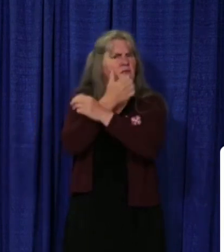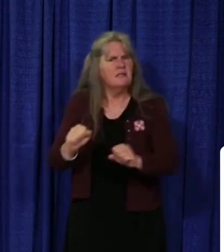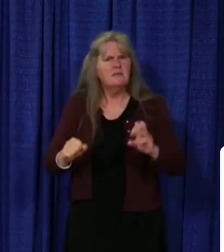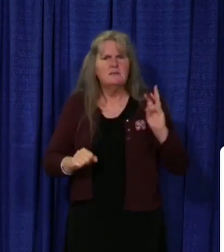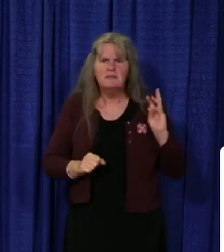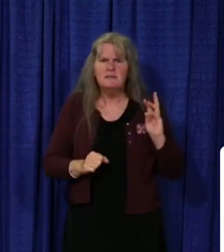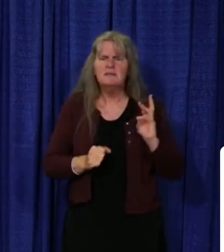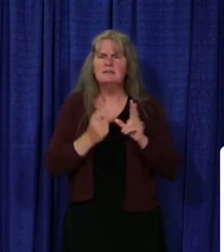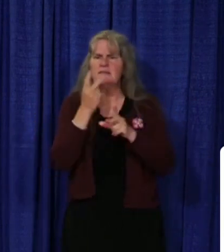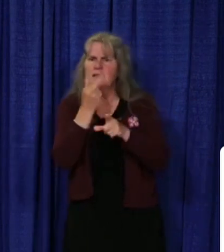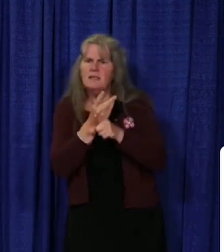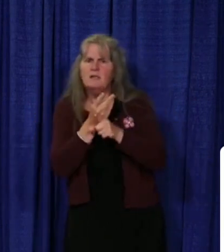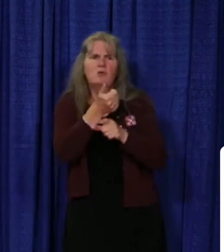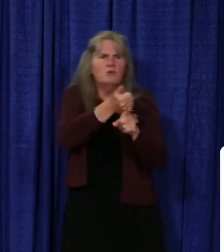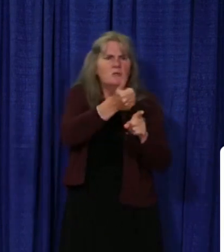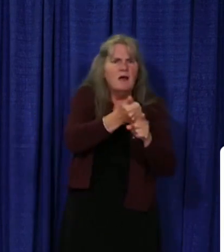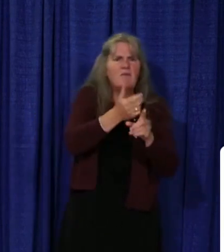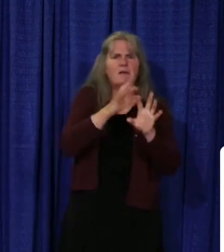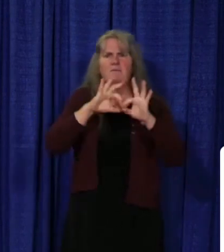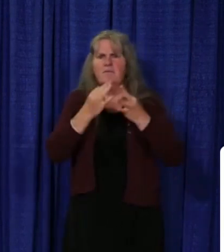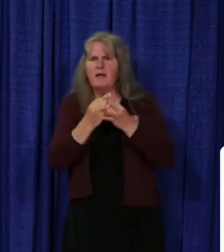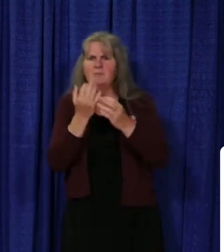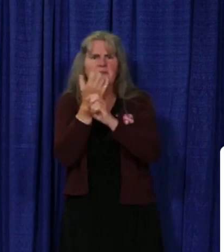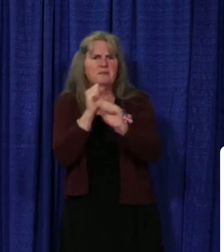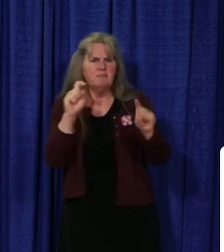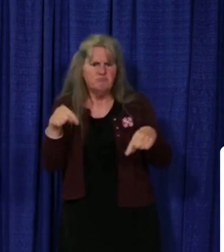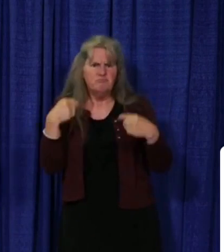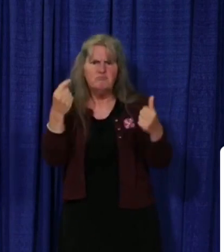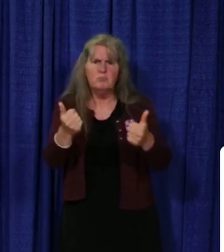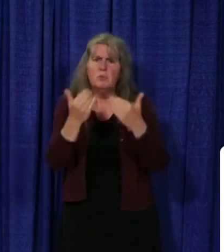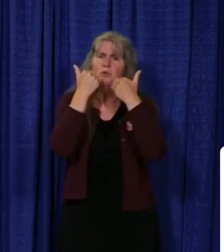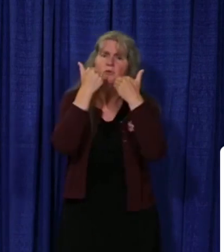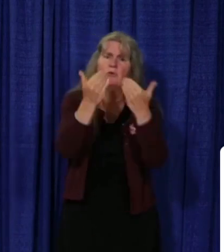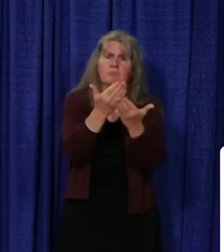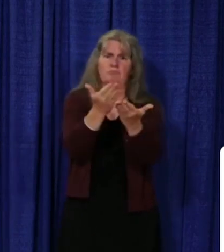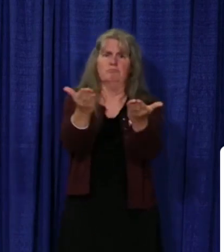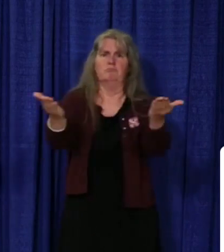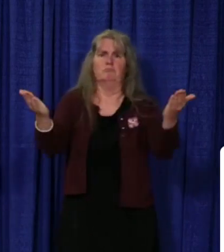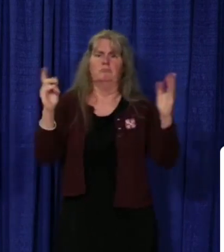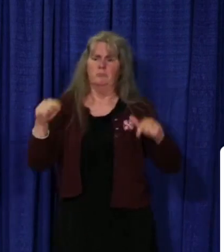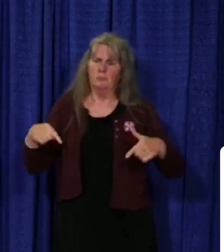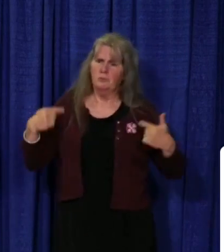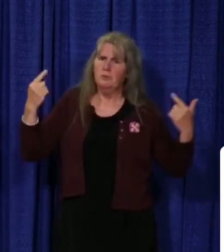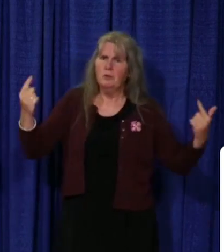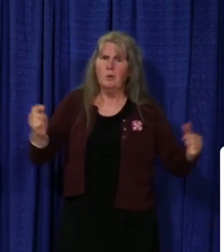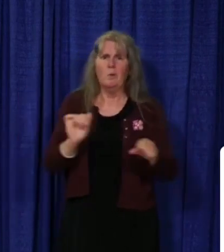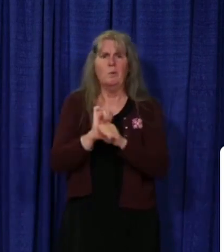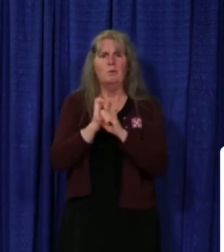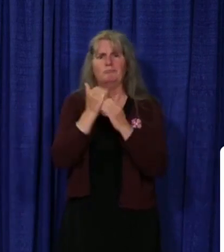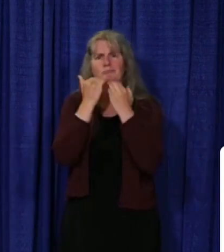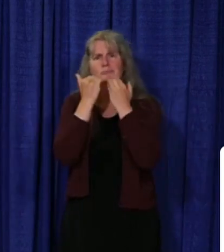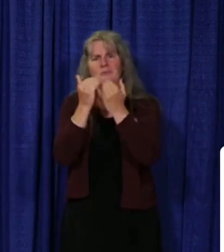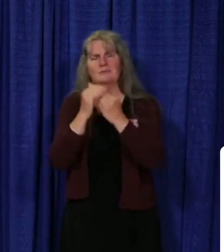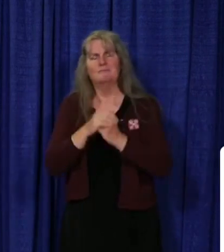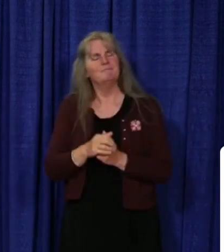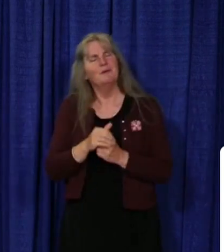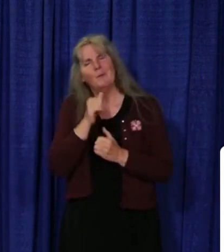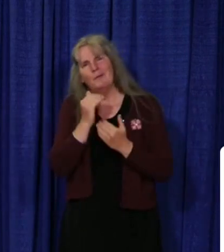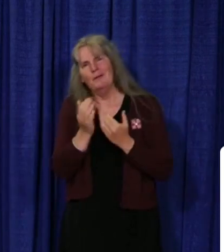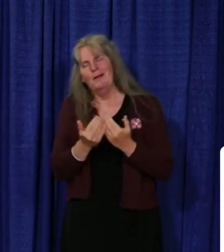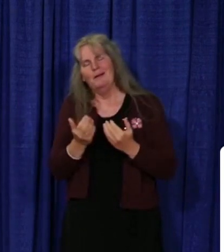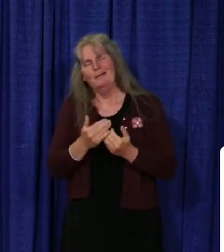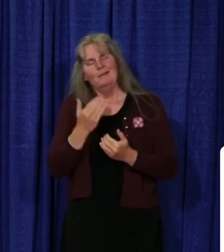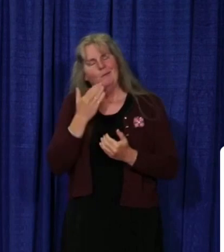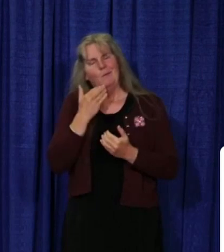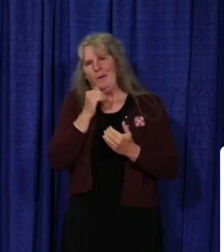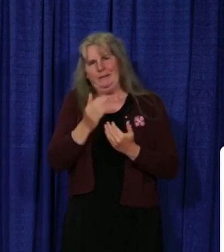keep themselves and their families safe, for the most part. Thank you for the work that you're doing. We know it's not easy. I know it's